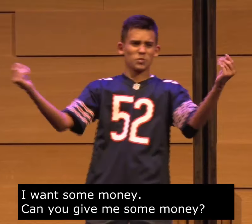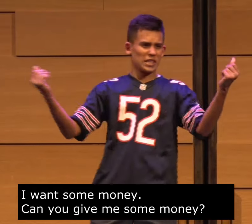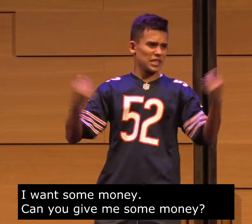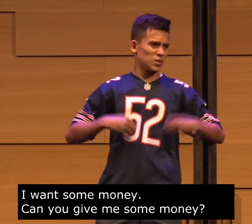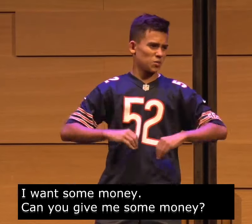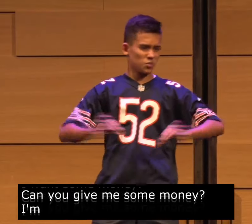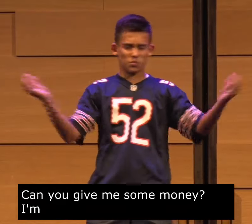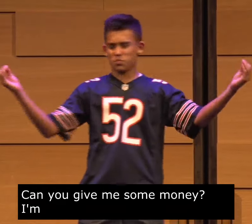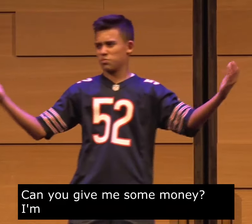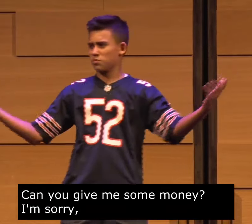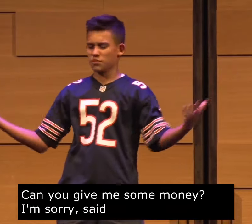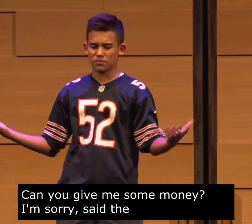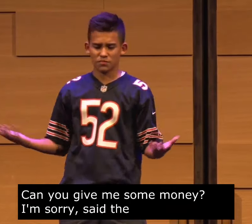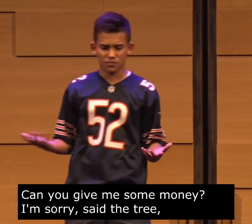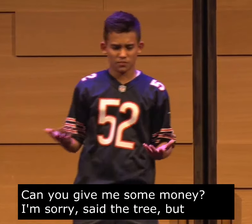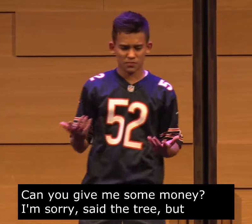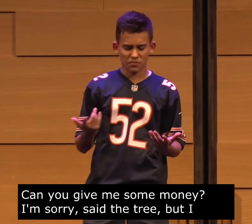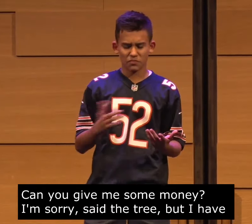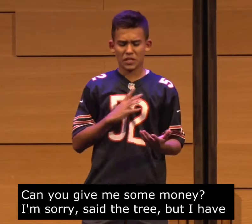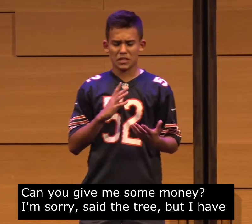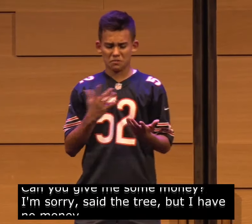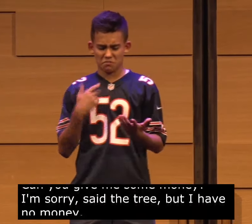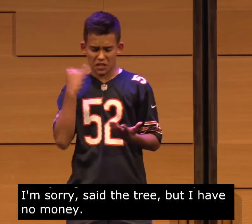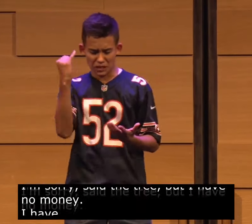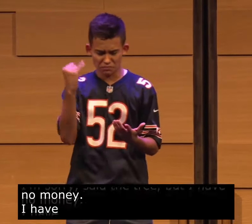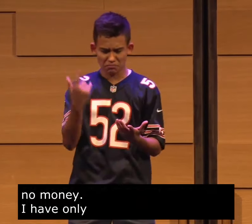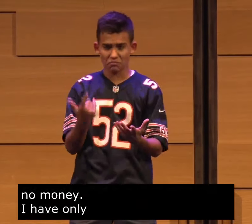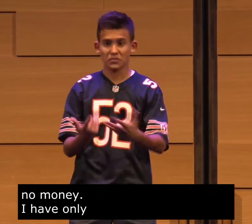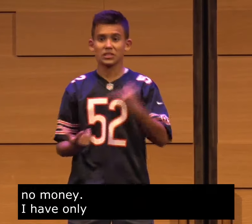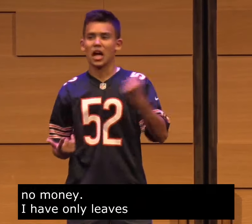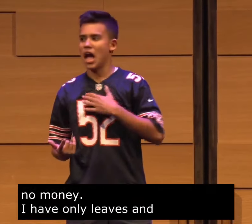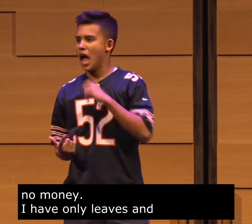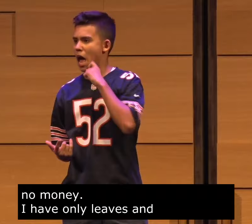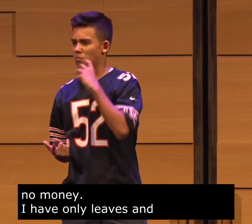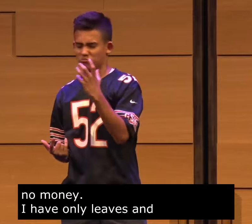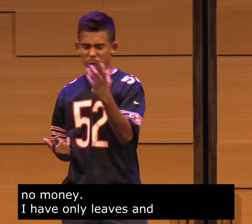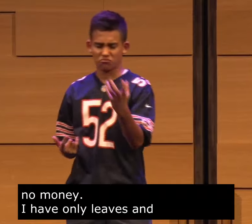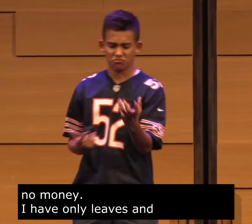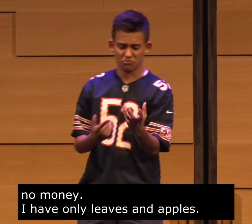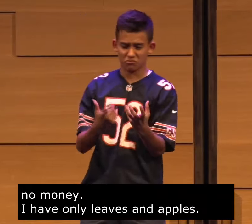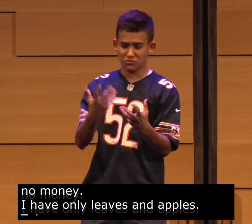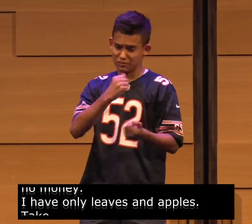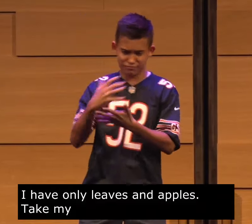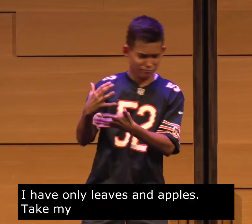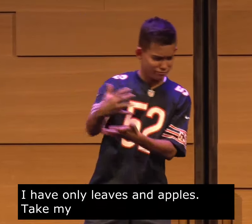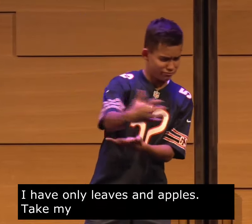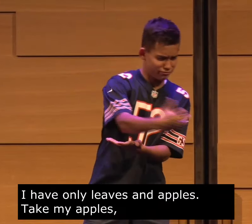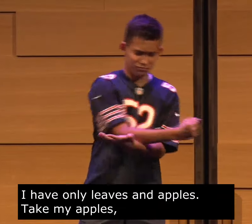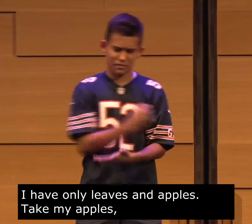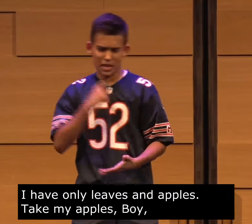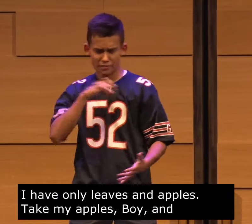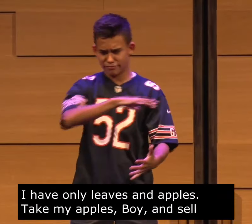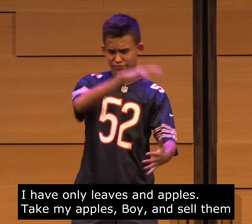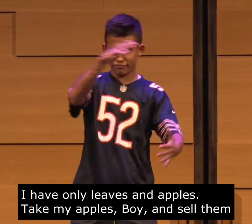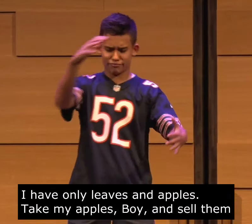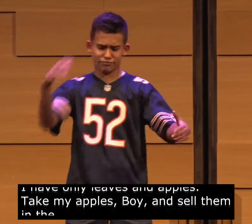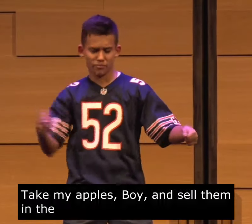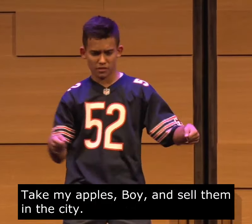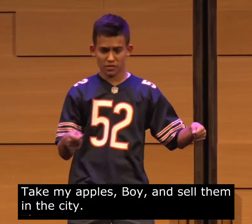"I'm sorry," said the tree, "but I have no money. I have only leaves and apples. Take my apples, boy, and sell them in the city. Then you